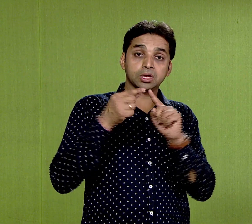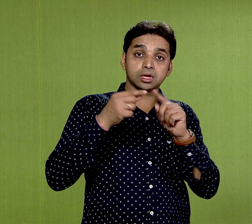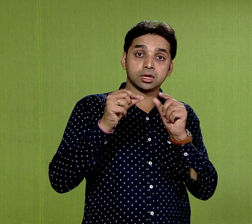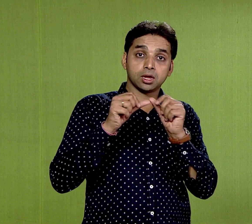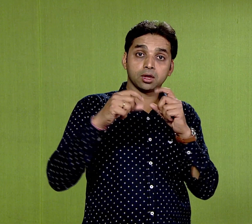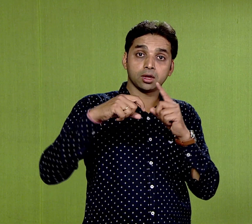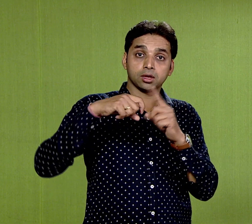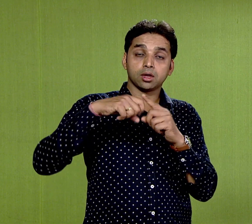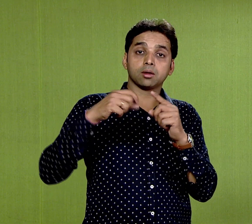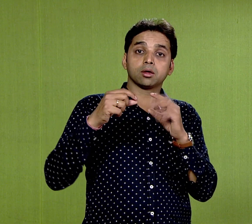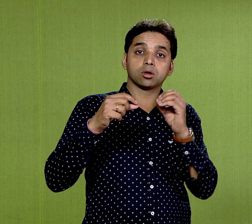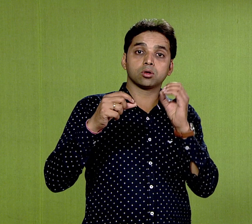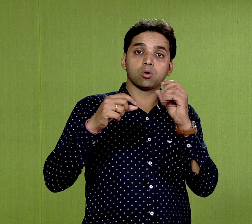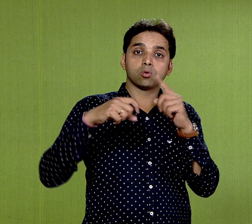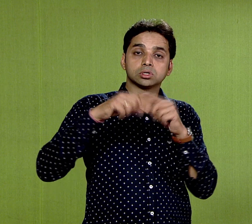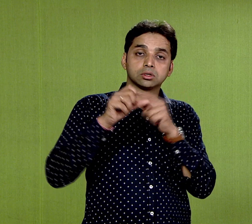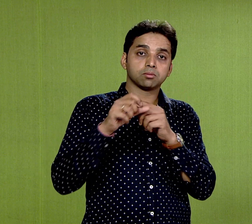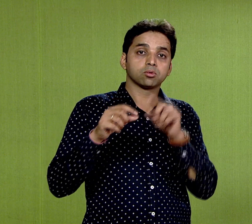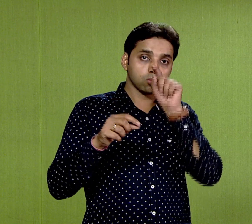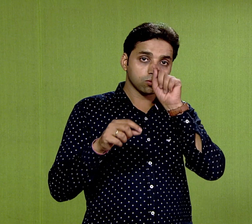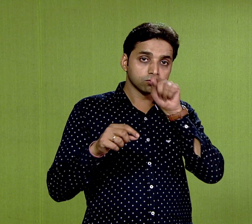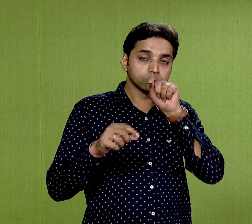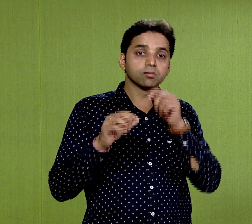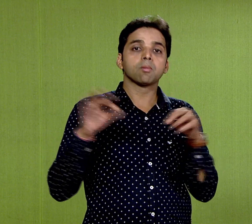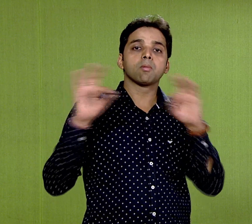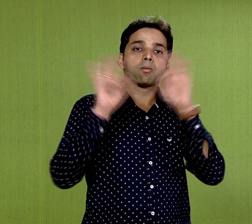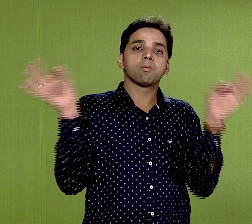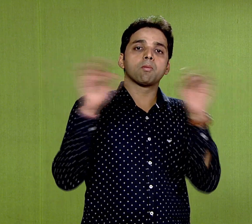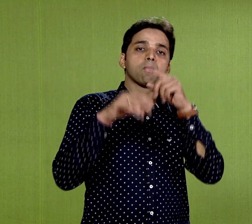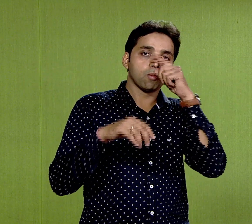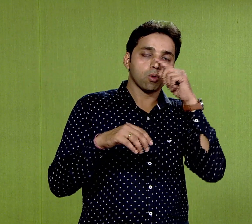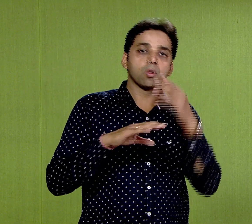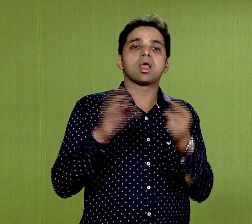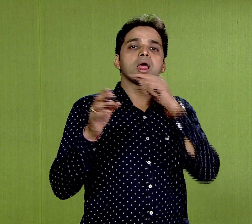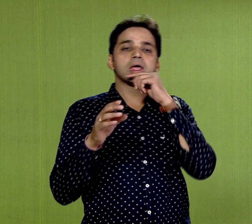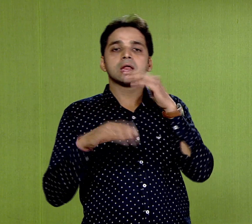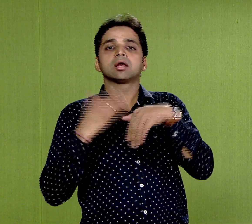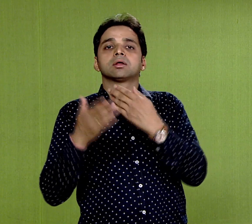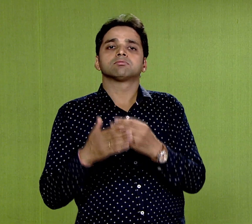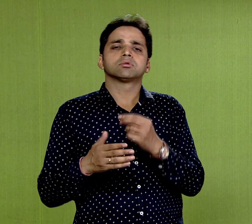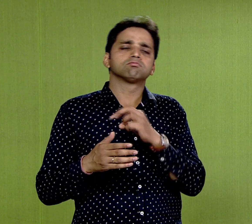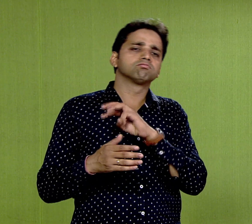and also they were able to give 3D effect two